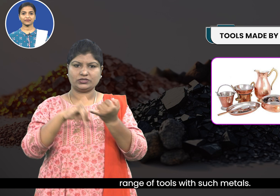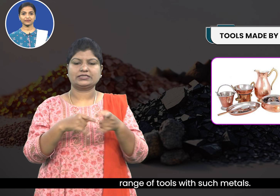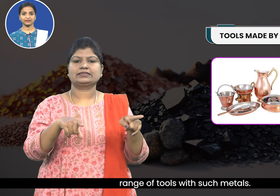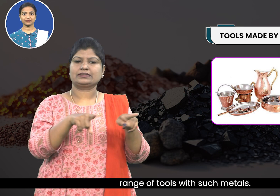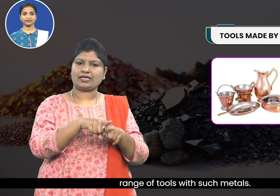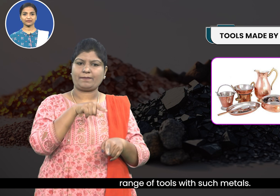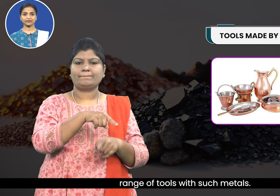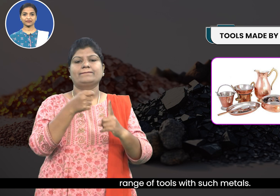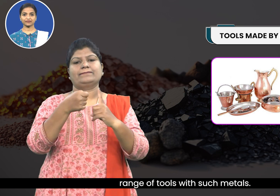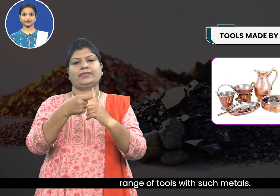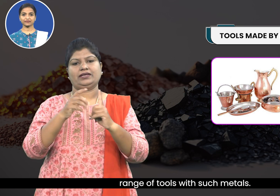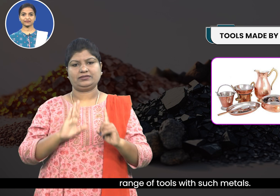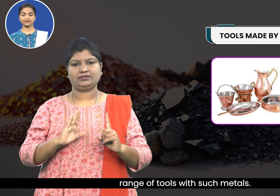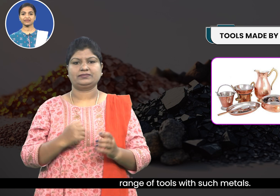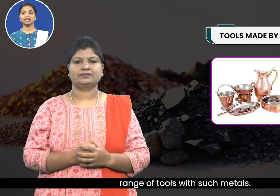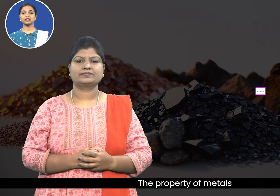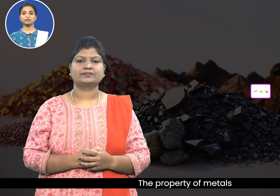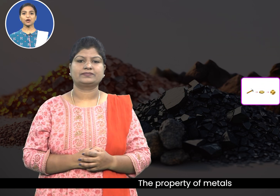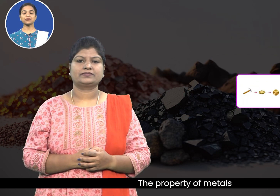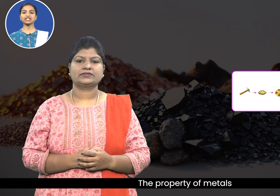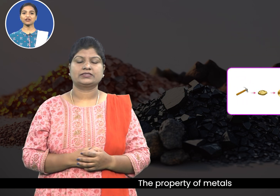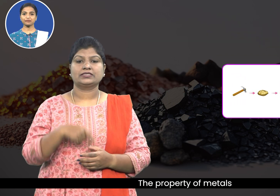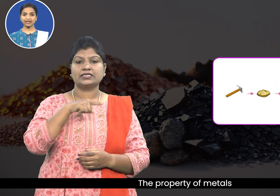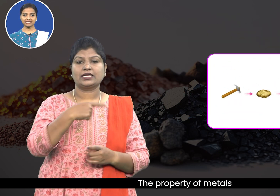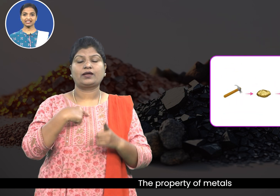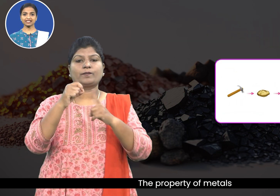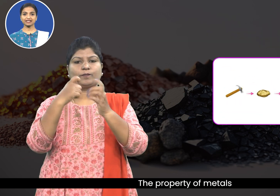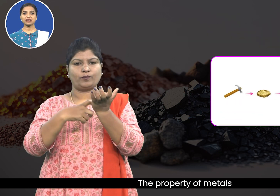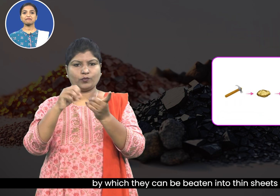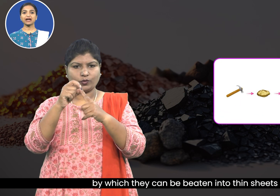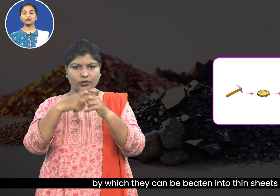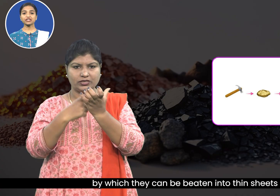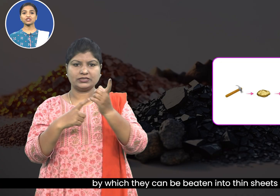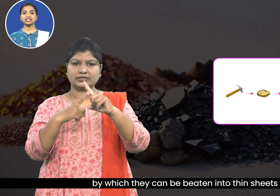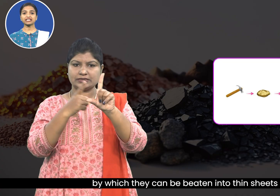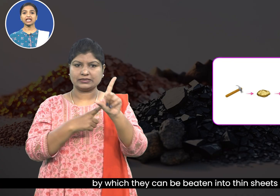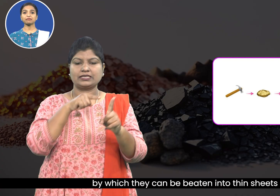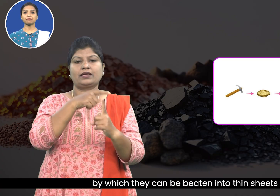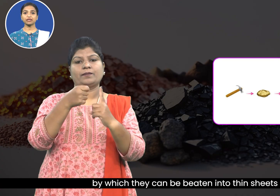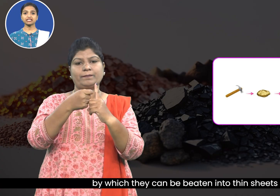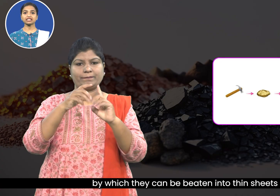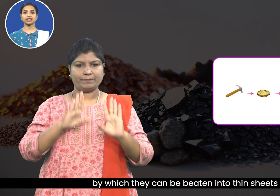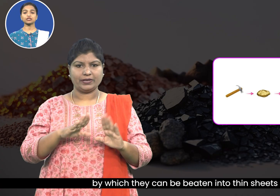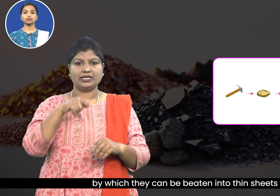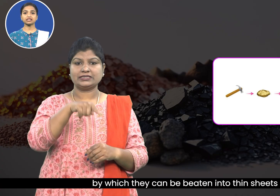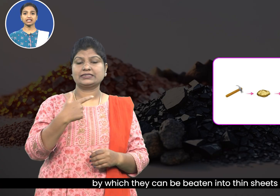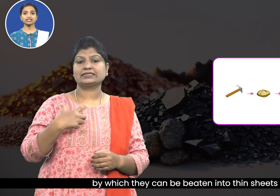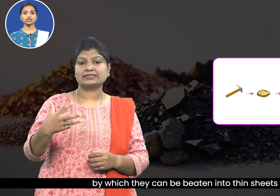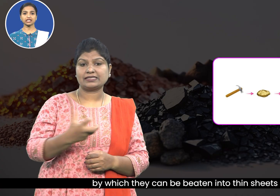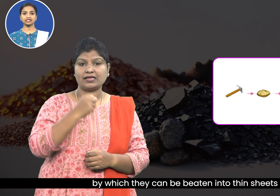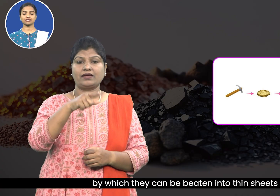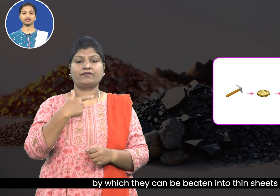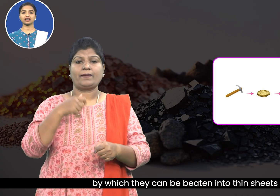The property of metals by which they can be beaten into